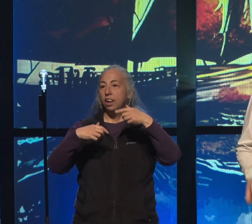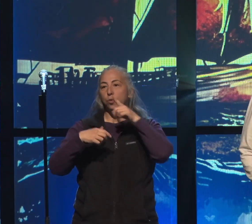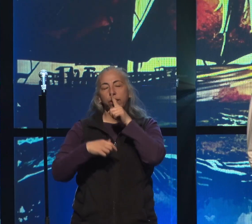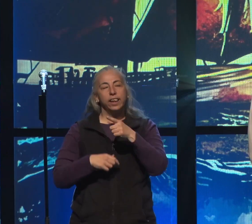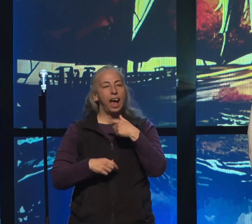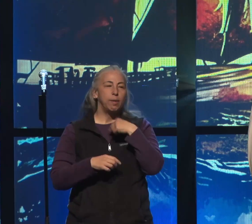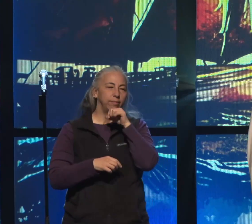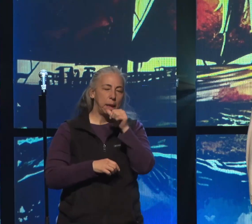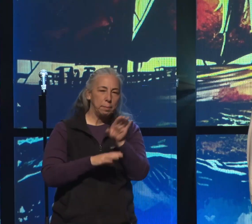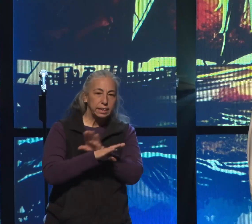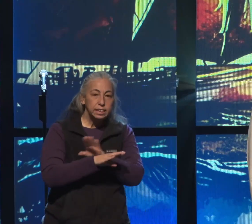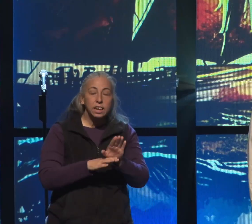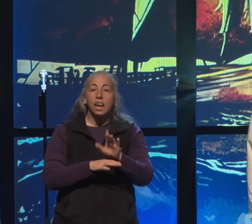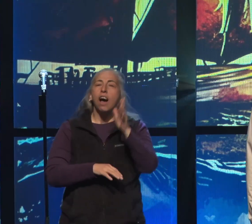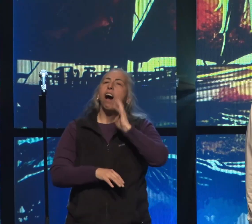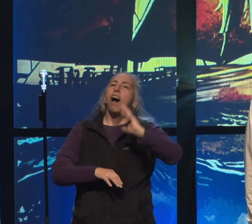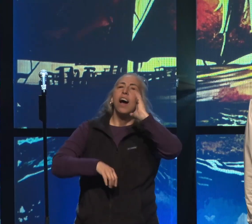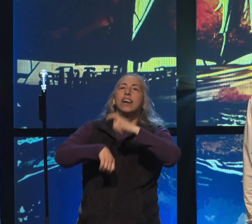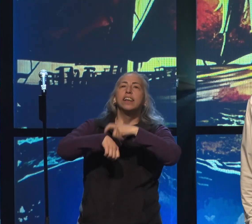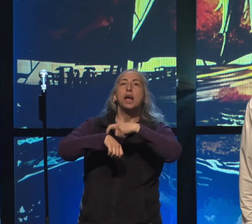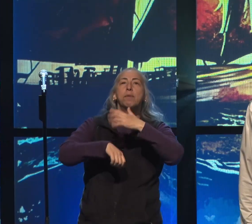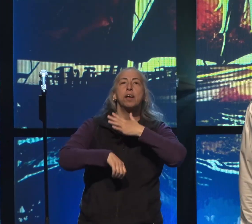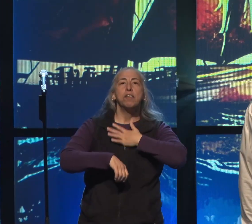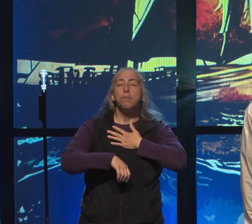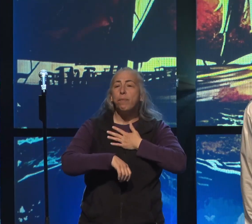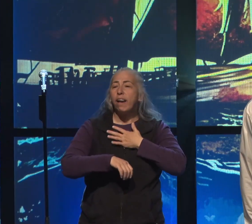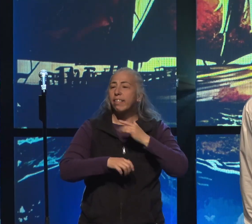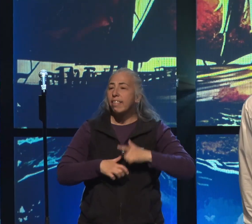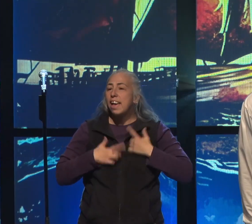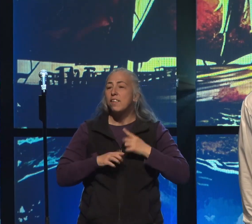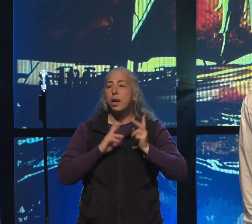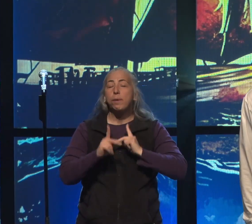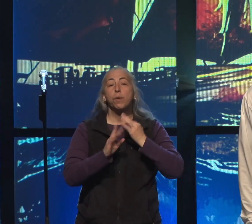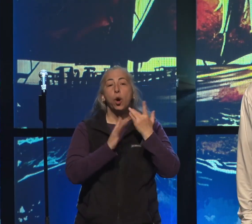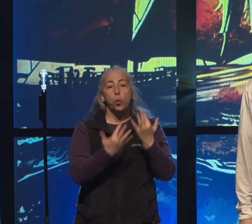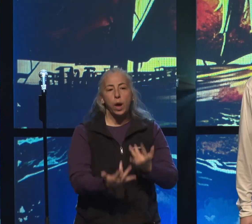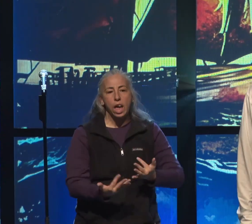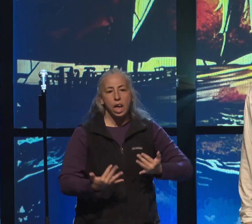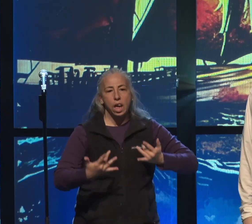joke around. There was a time in my life where people would have to wait months to see me.